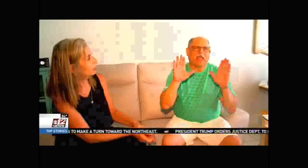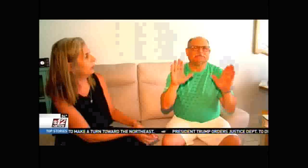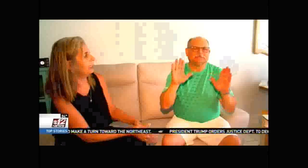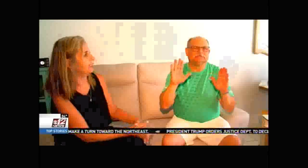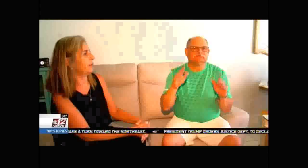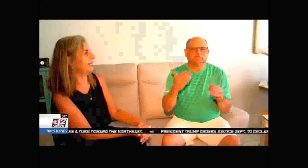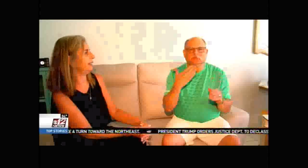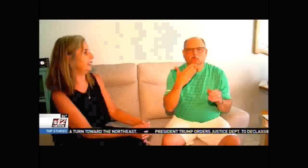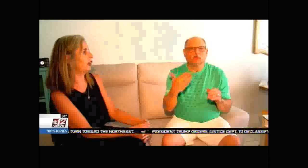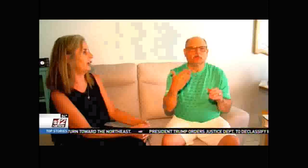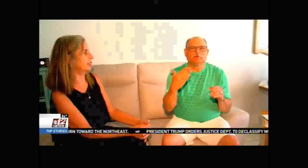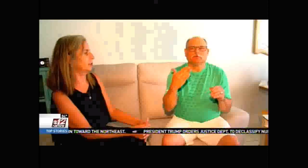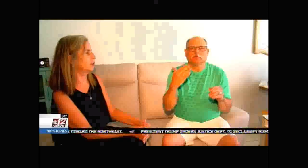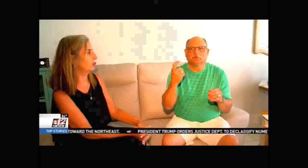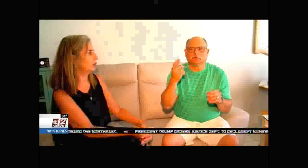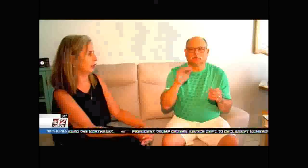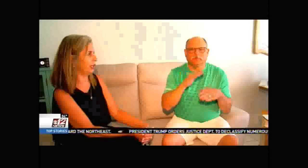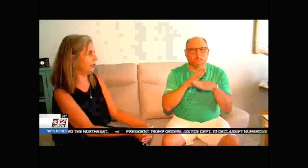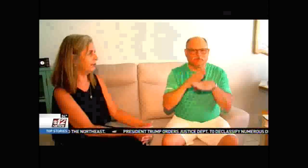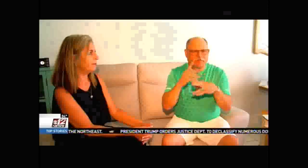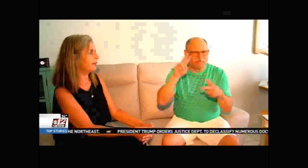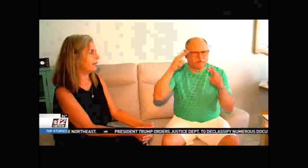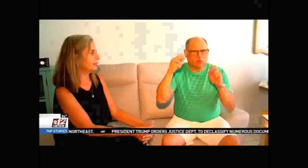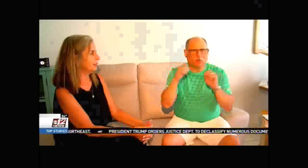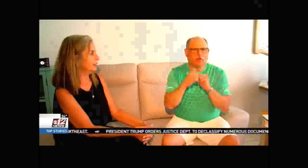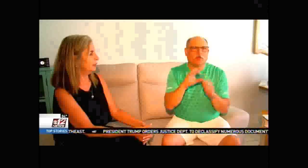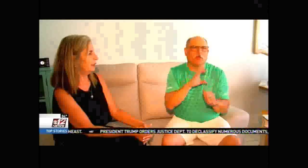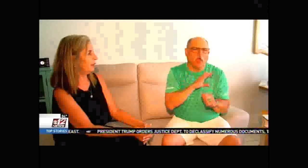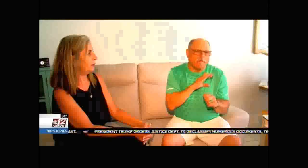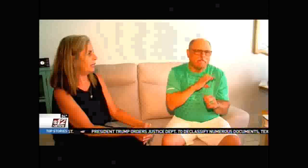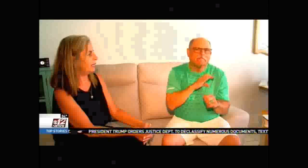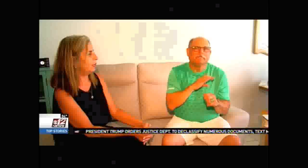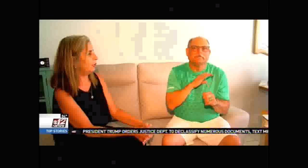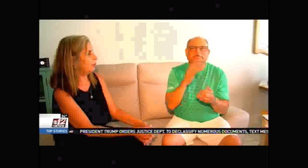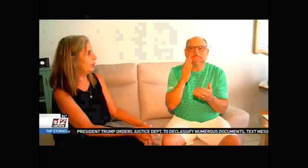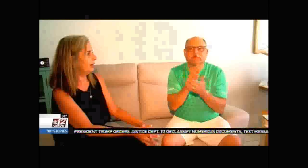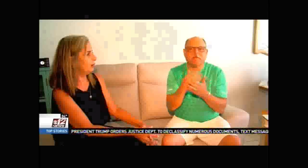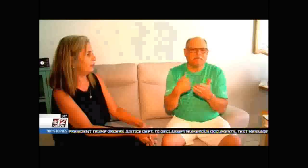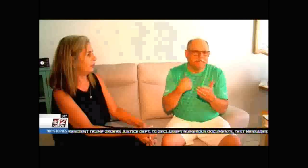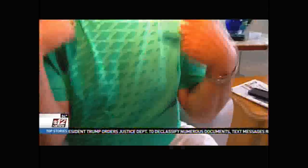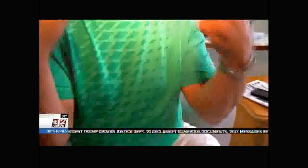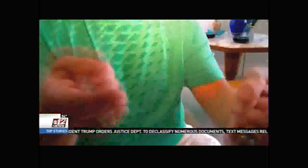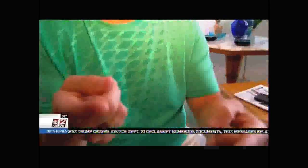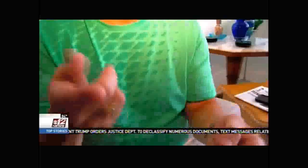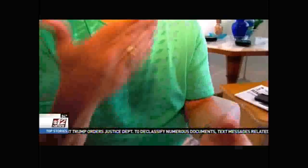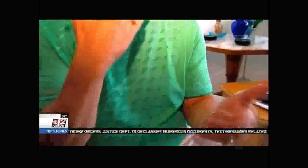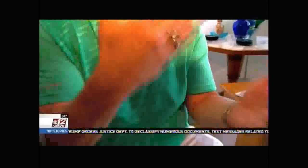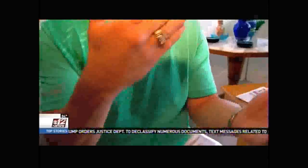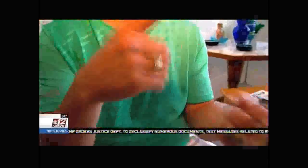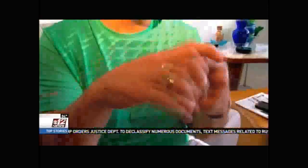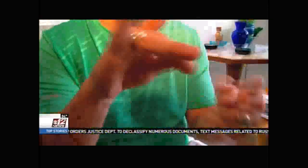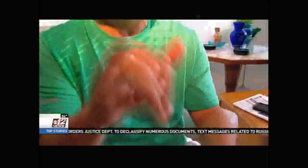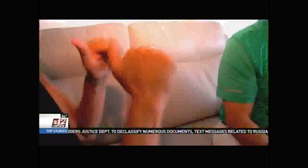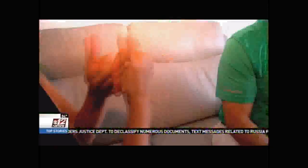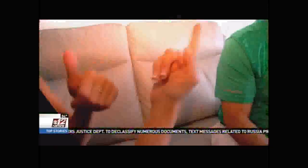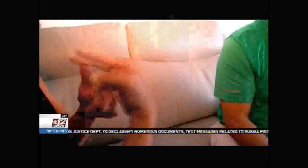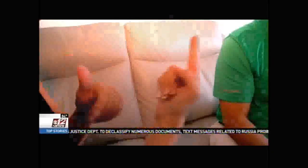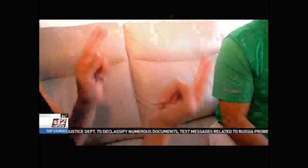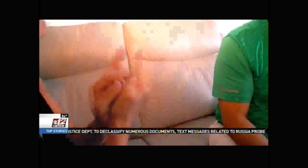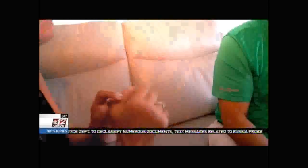Well, really, it's amazing. It's awesome. It's so good. Like many drivers, so Walter Sarasoli has been pulled over for a traffic violation. His sign